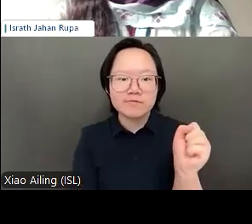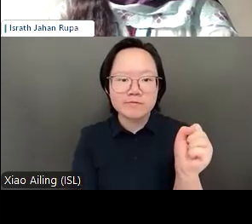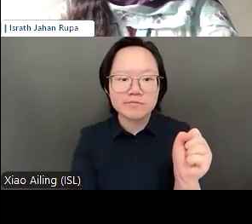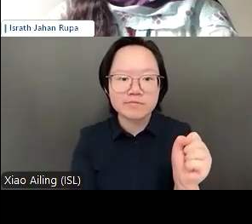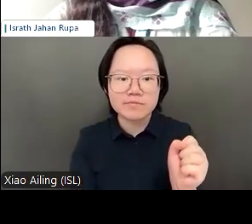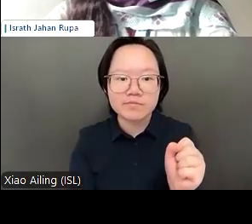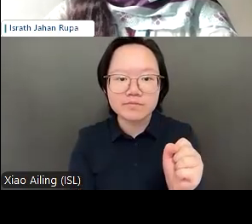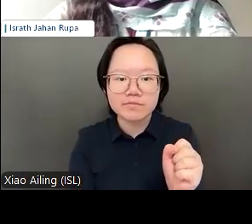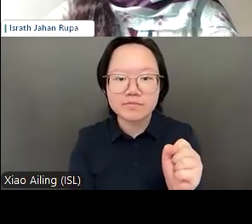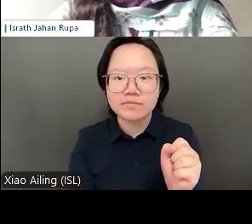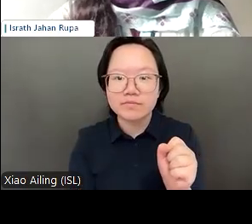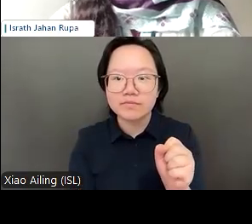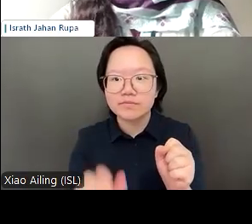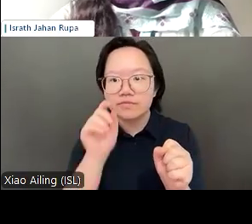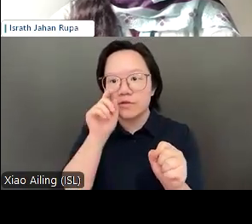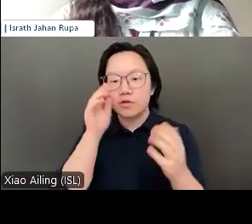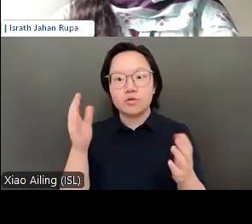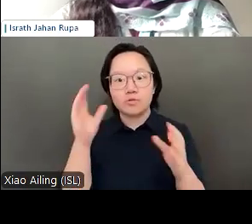the home-based education intervention.